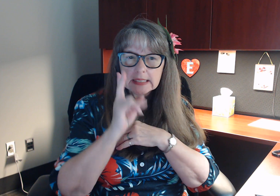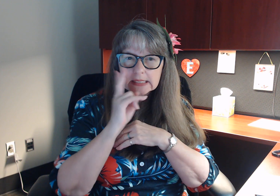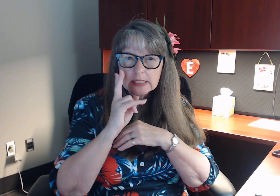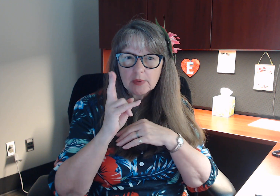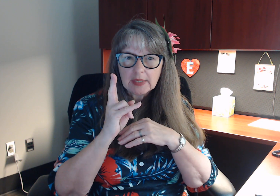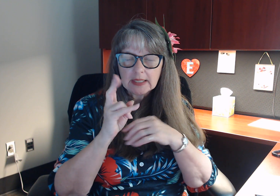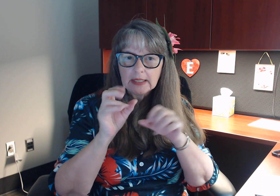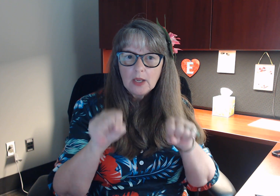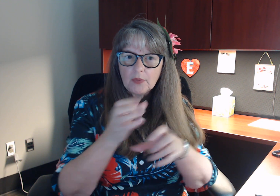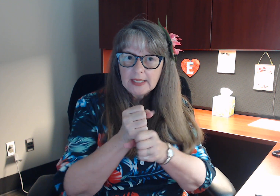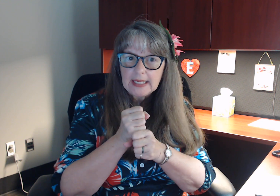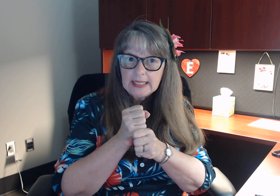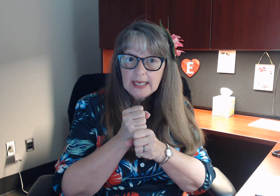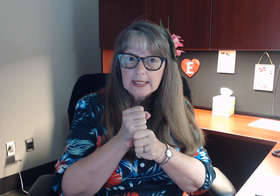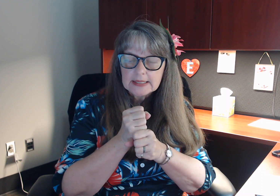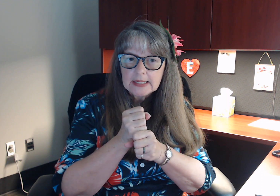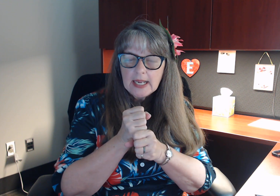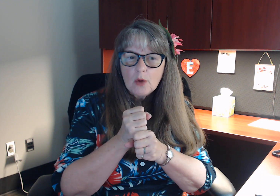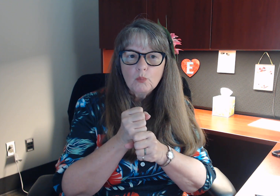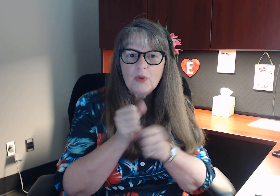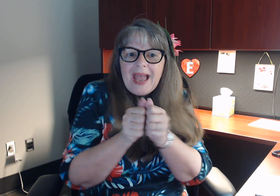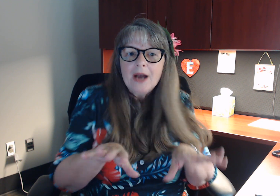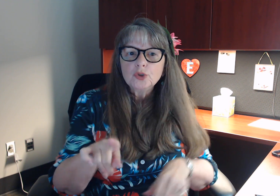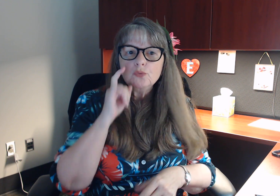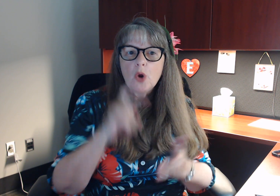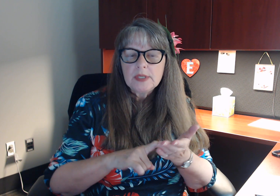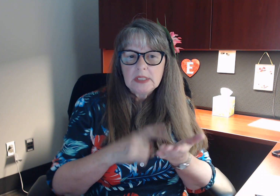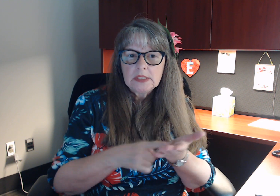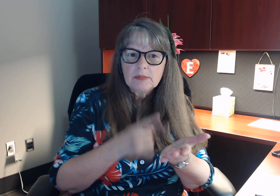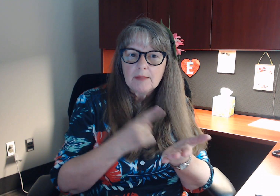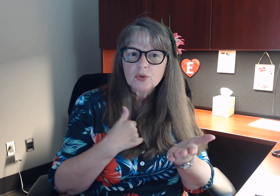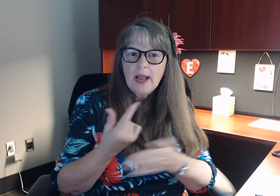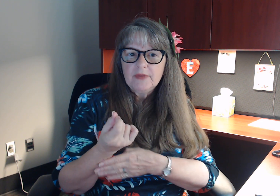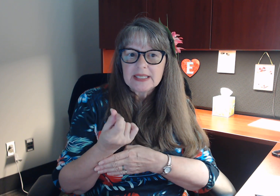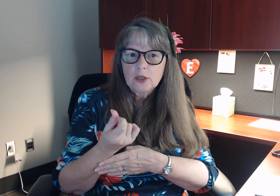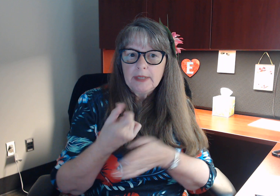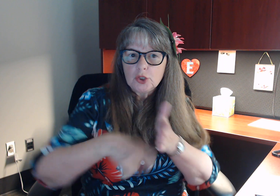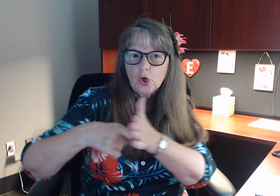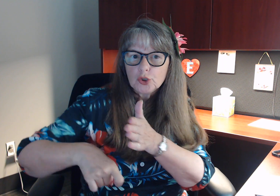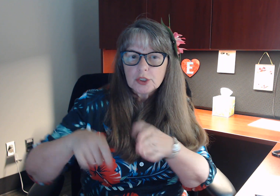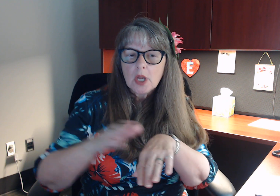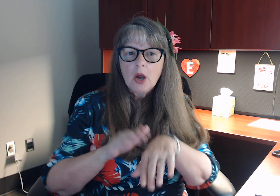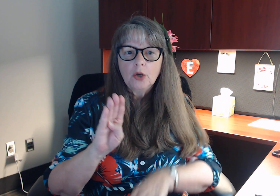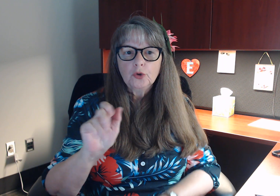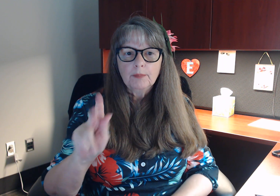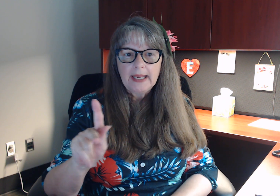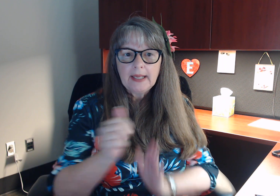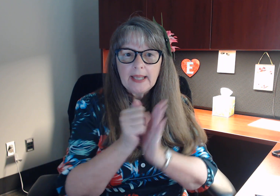see what they can get without you noticing. Sometimes you'll have these little bitty charges on your bank account